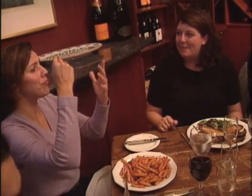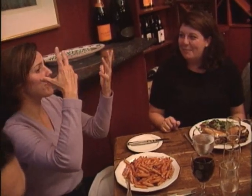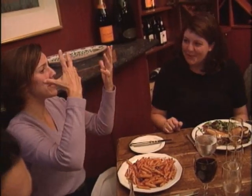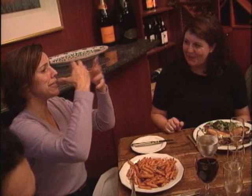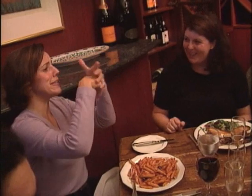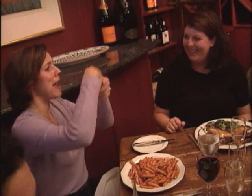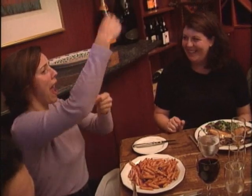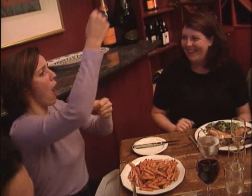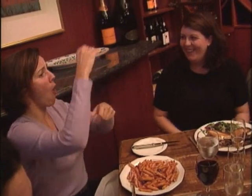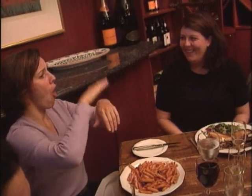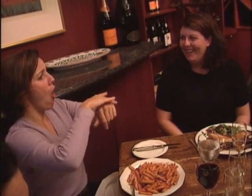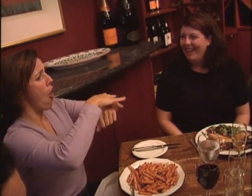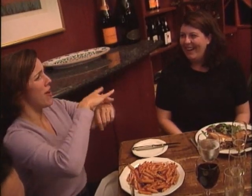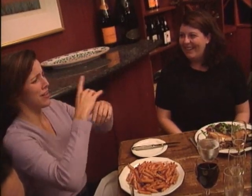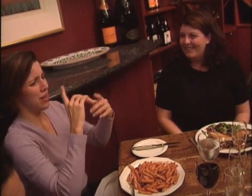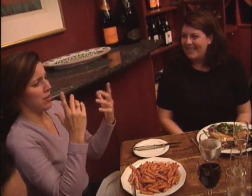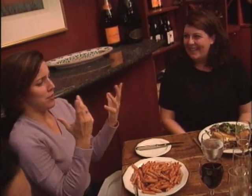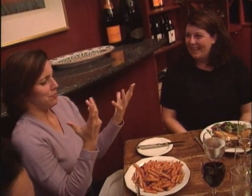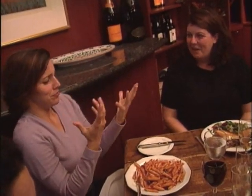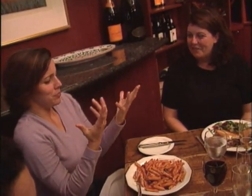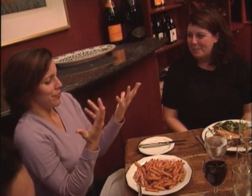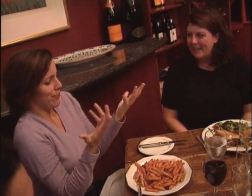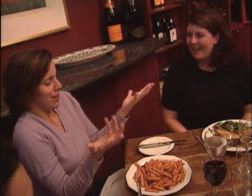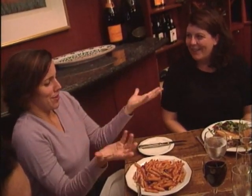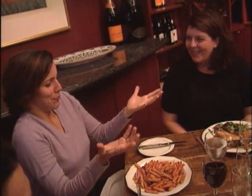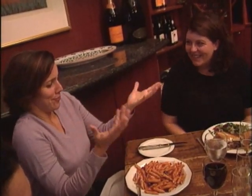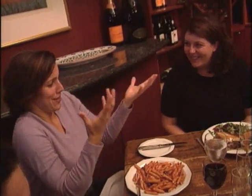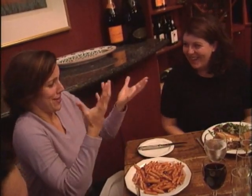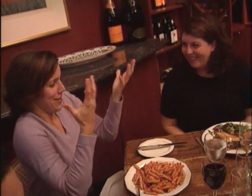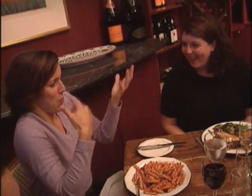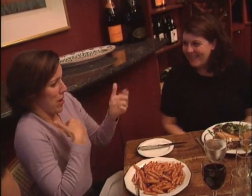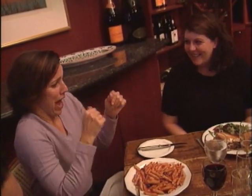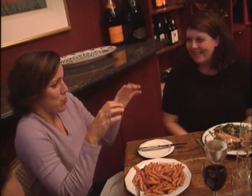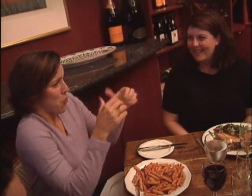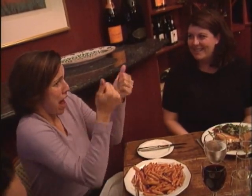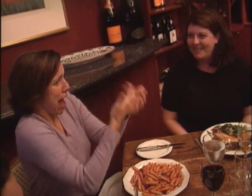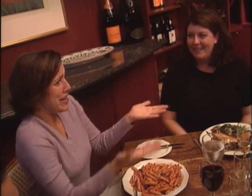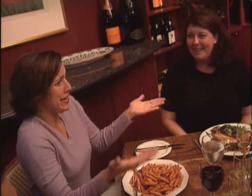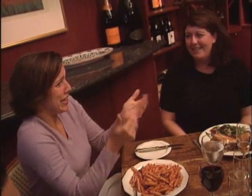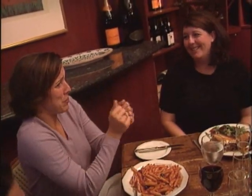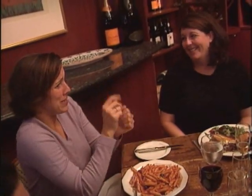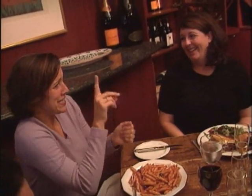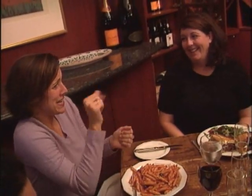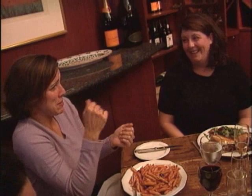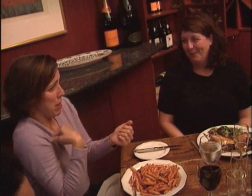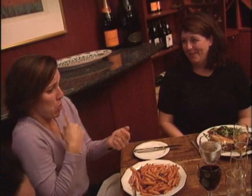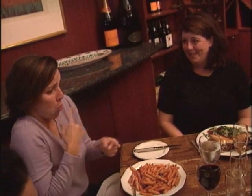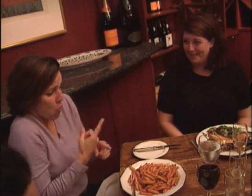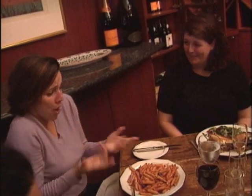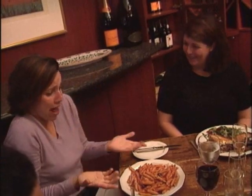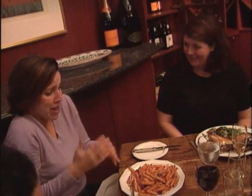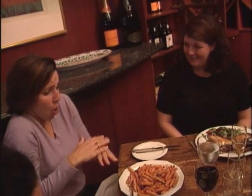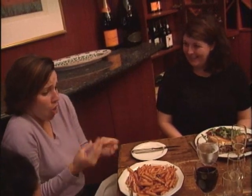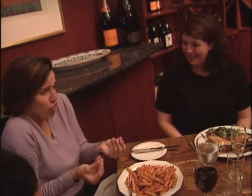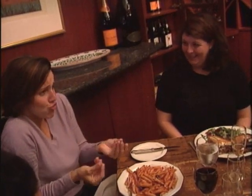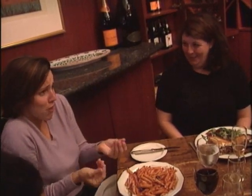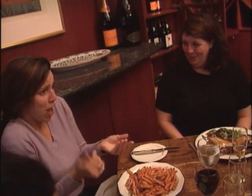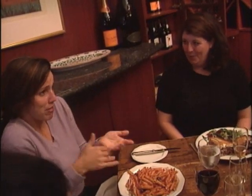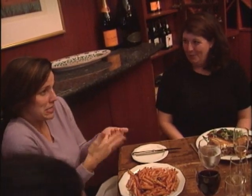the moon, you know, to get off this planet Earth. We have that technology. We can do anything with disabilities. We're, you